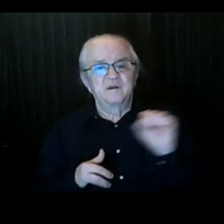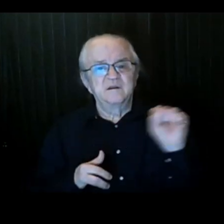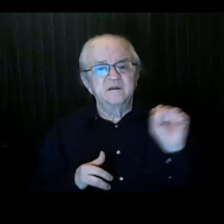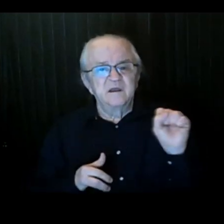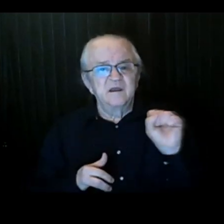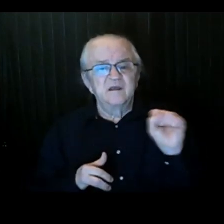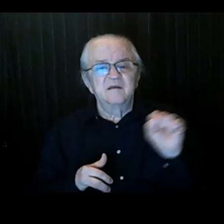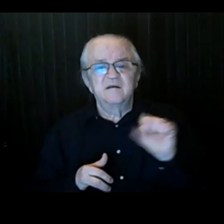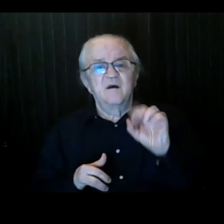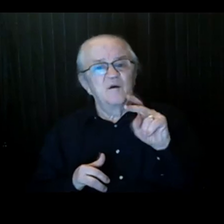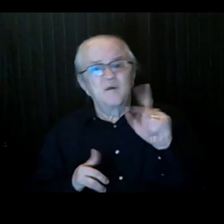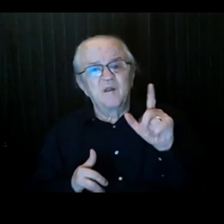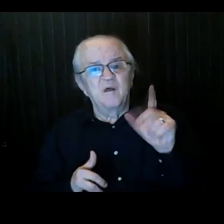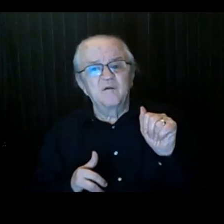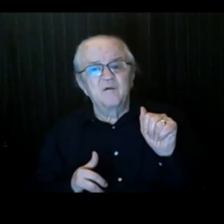Oklahoma.